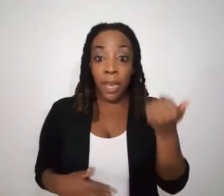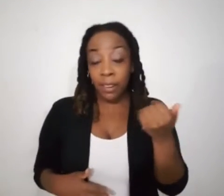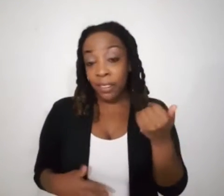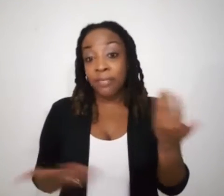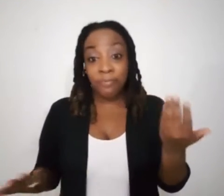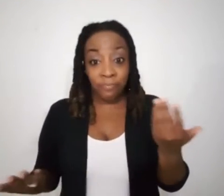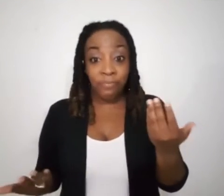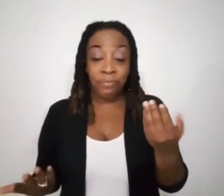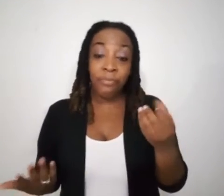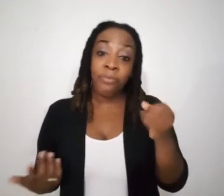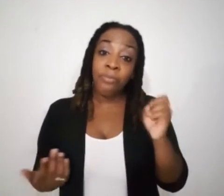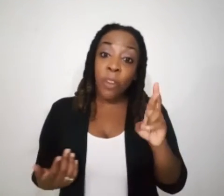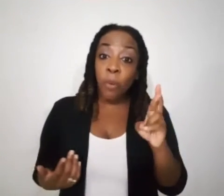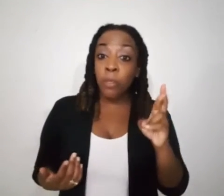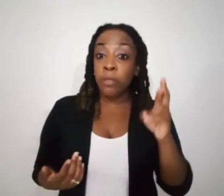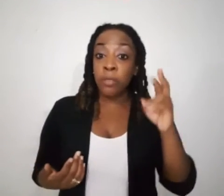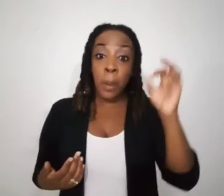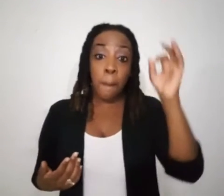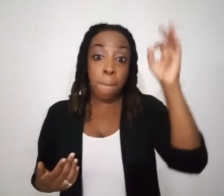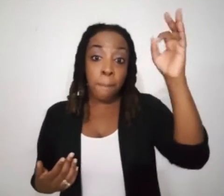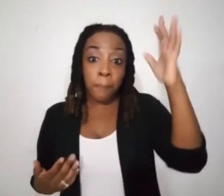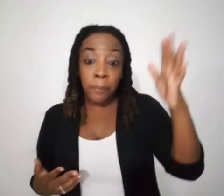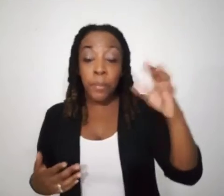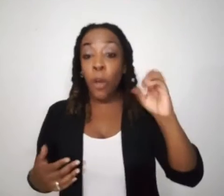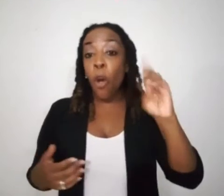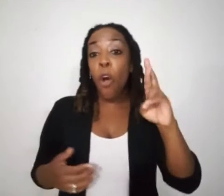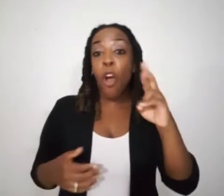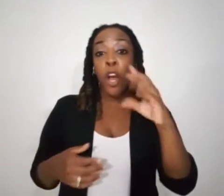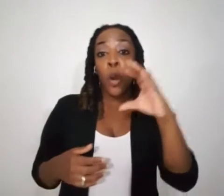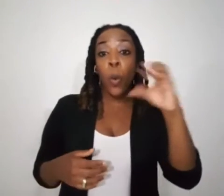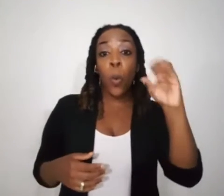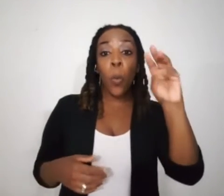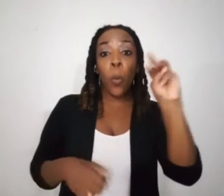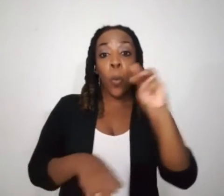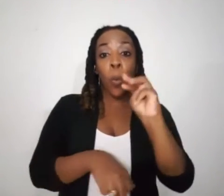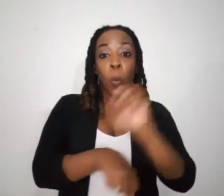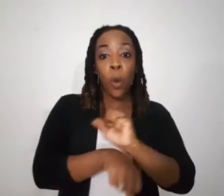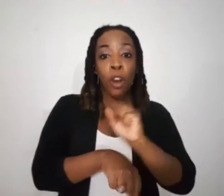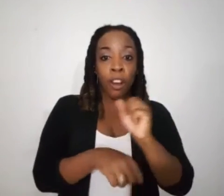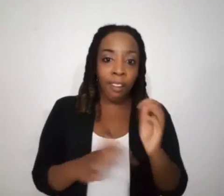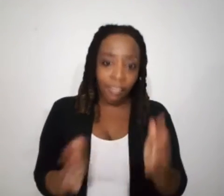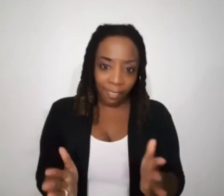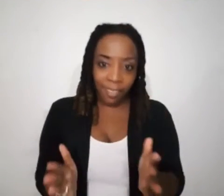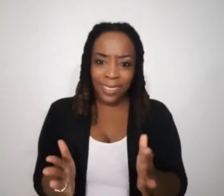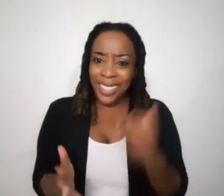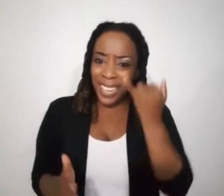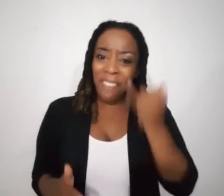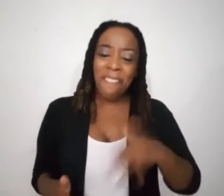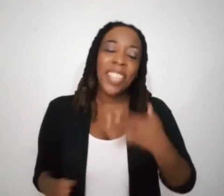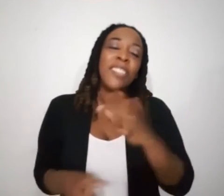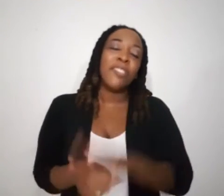with someone or a colleague from work if you're feeling very stressed. It really, really helps.